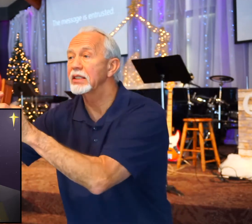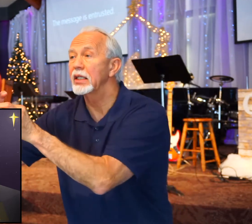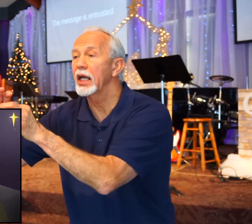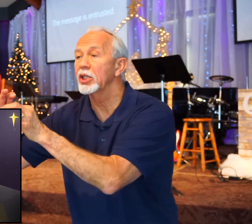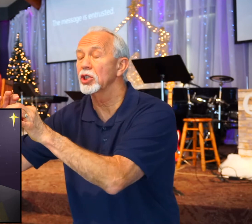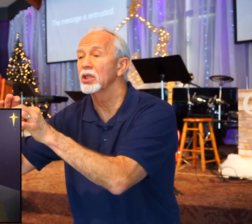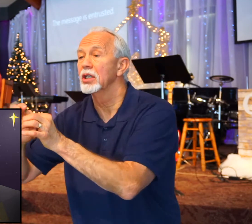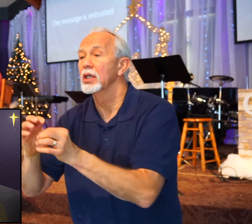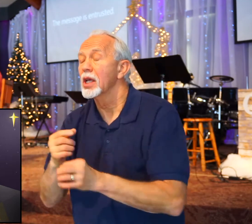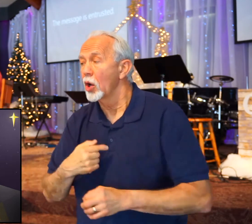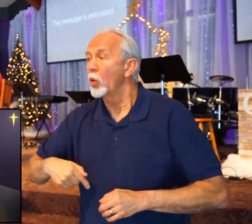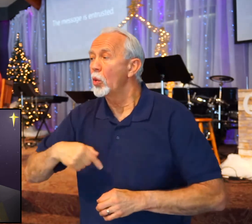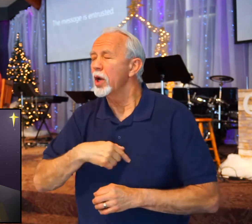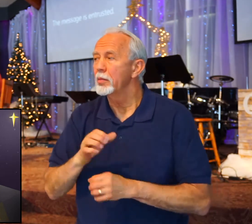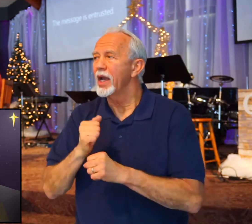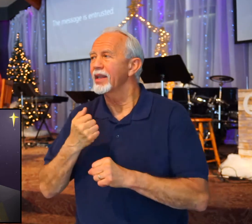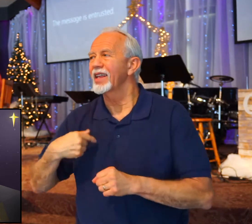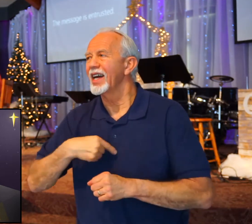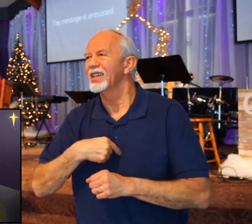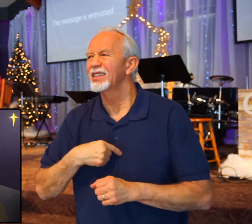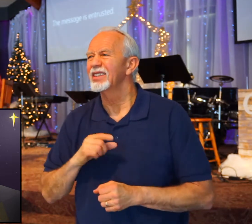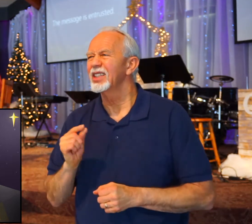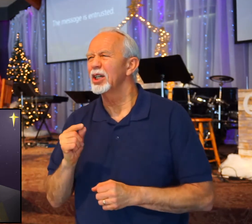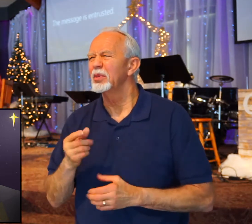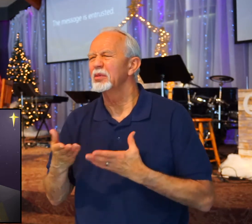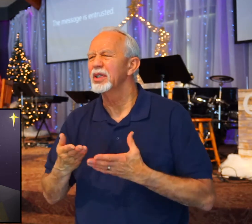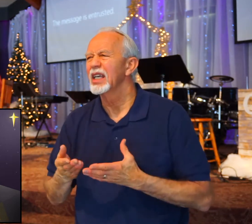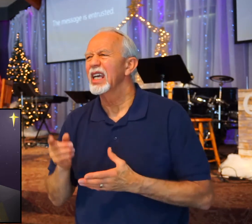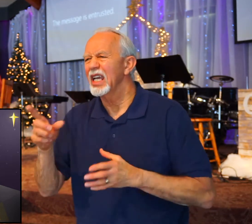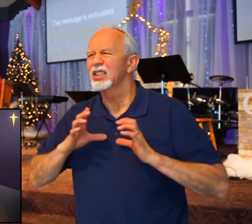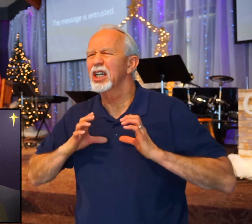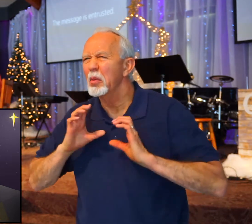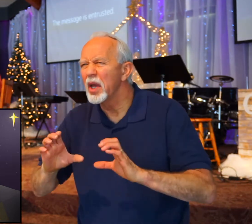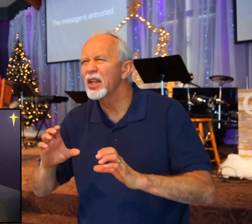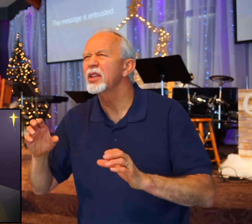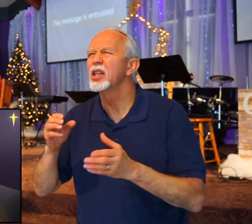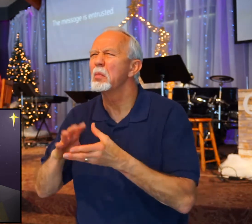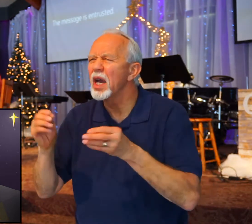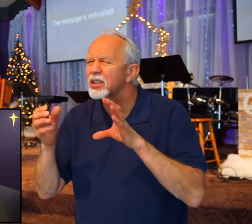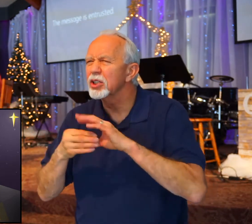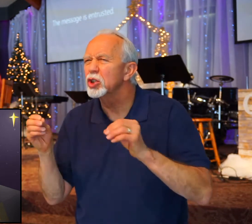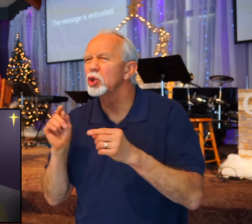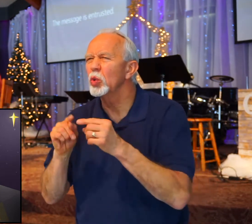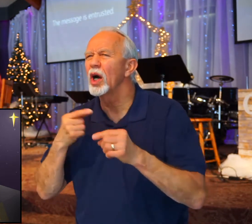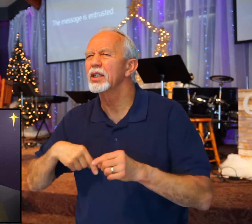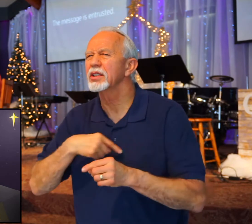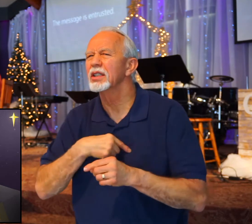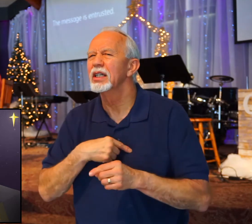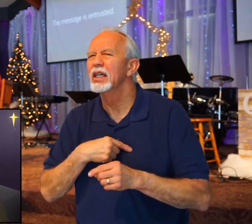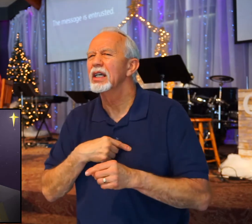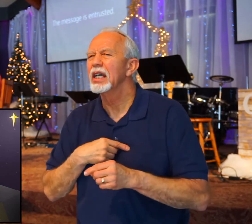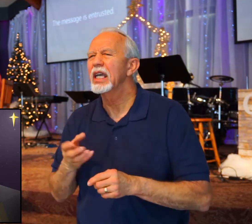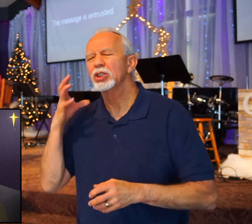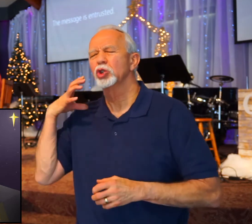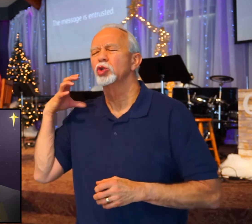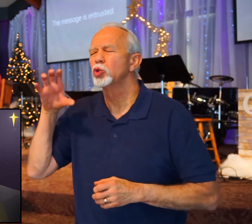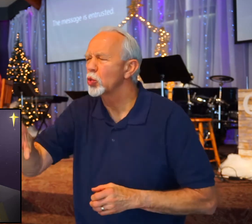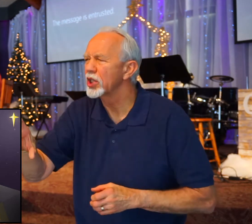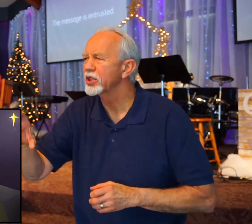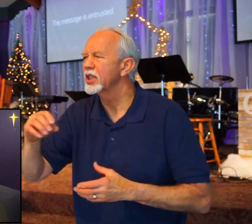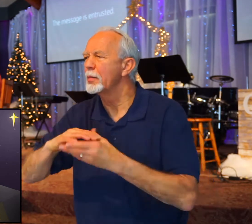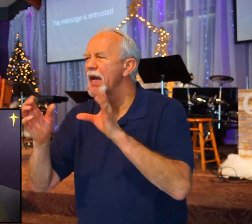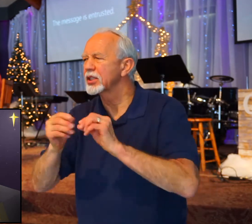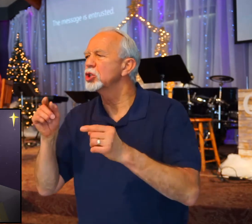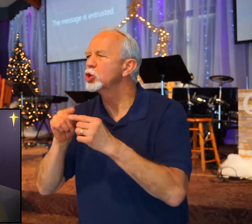we make that a little smoother and we say he has committed the message. He has entrusted the